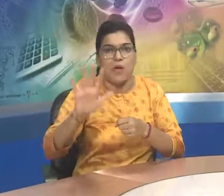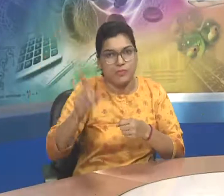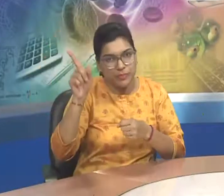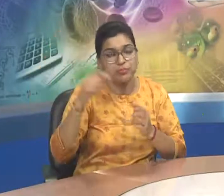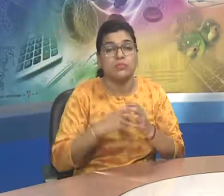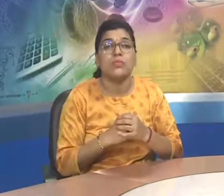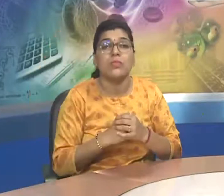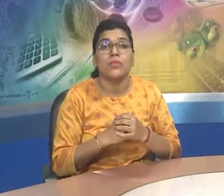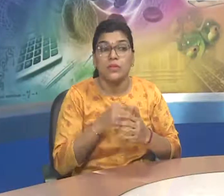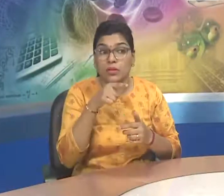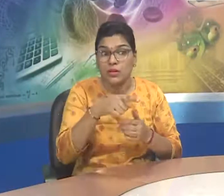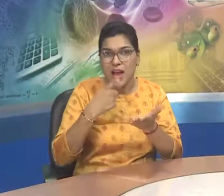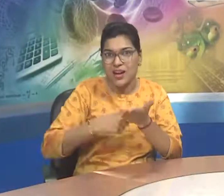for